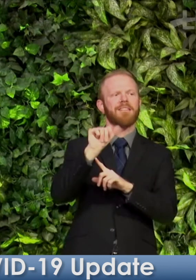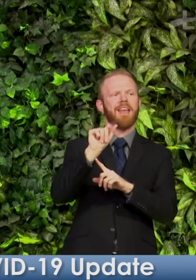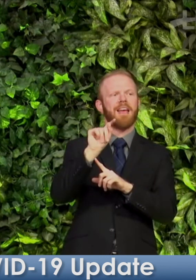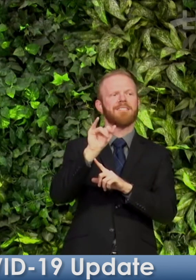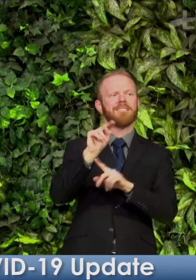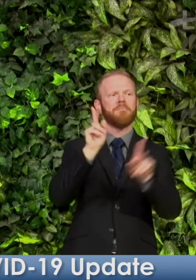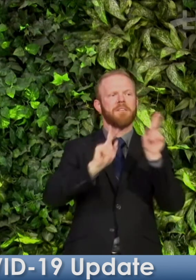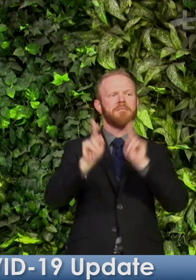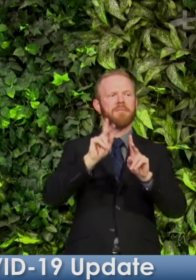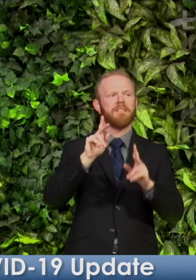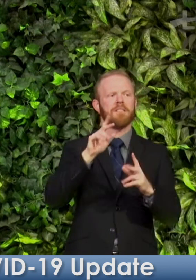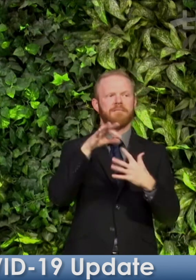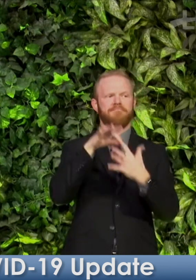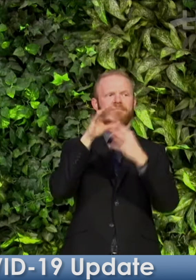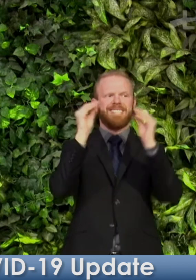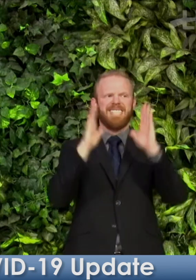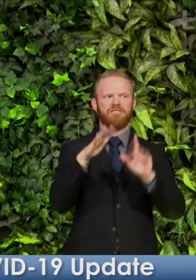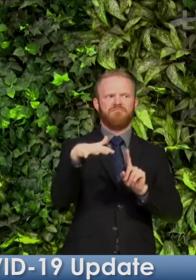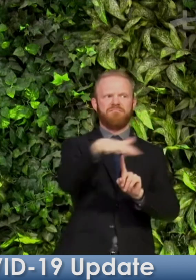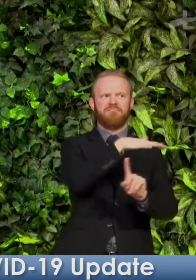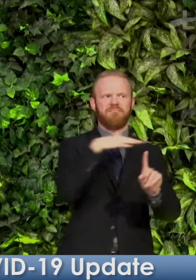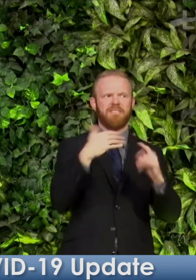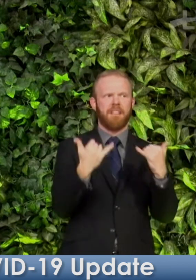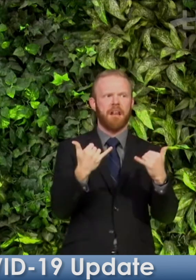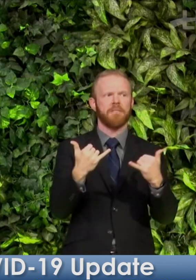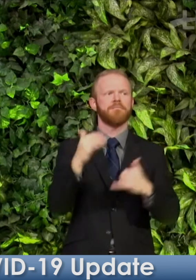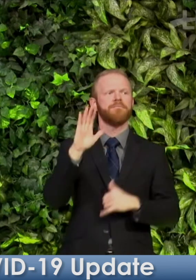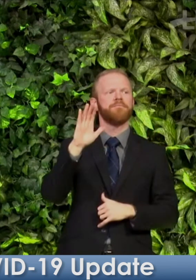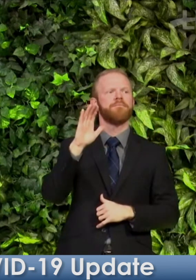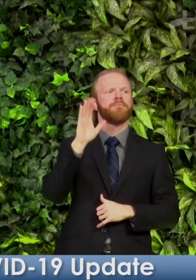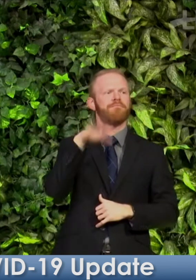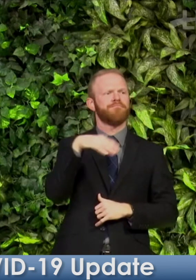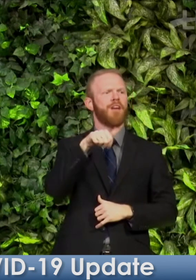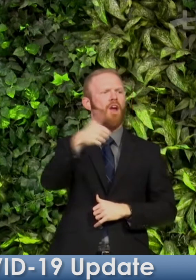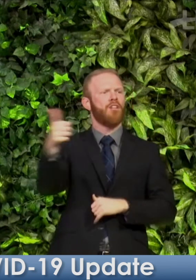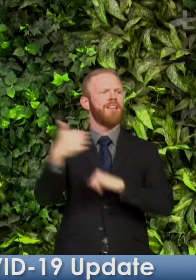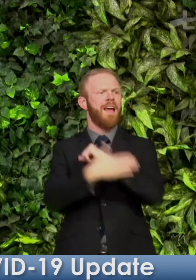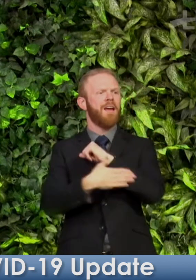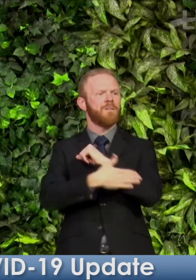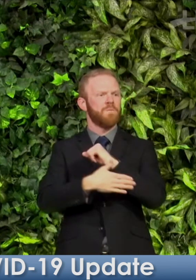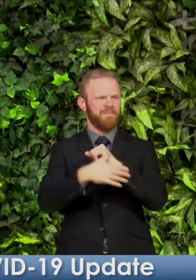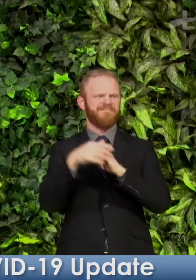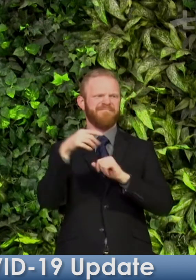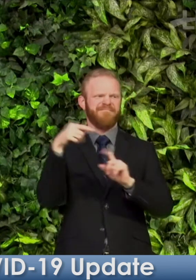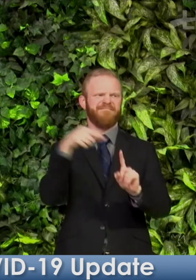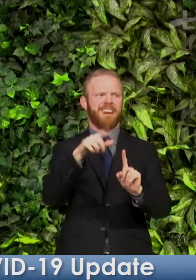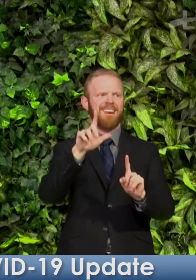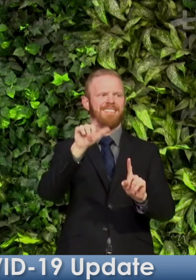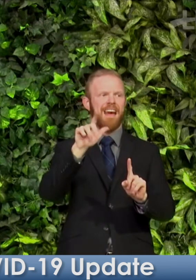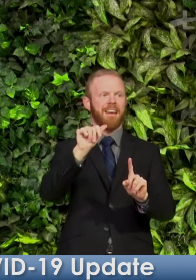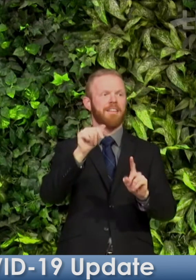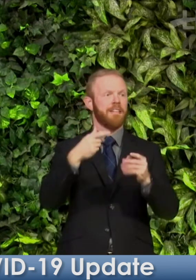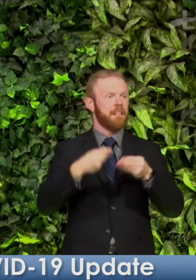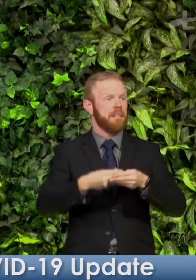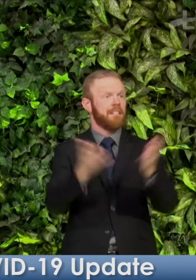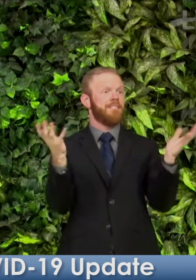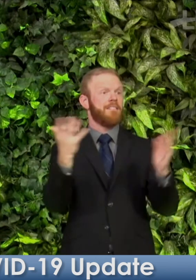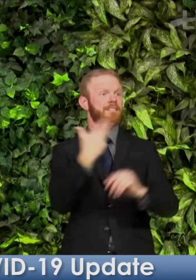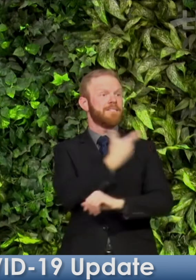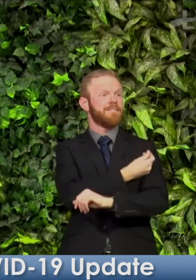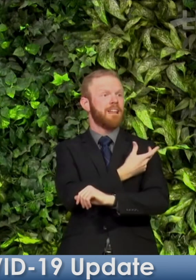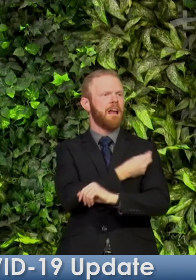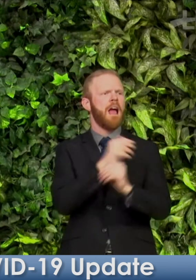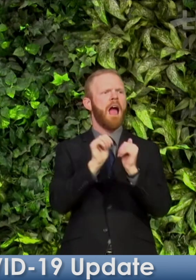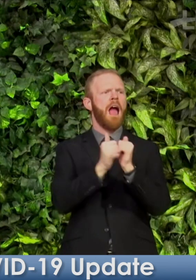right now, wants to know in all the other counties, like especially Lake County, when are they getting the vaccines and how they can work out through this process